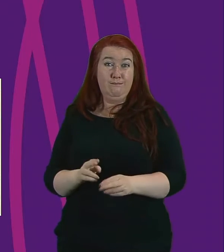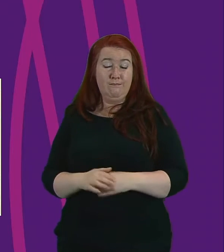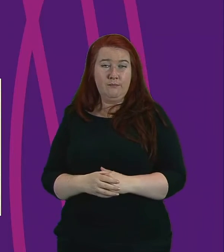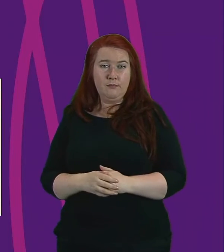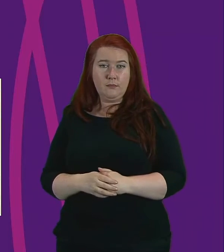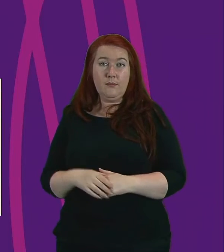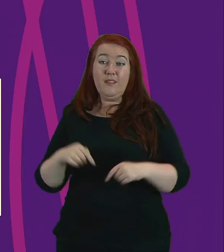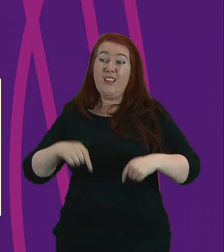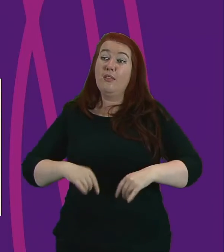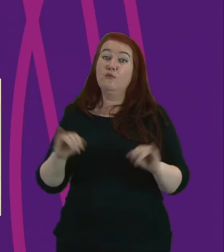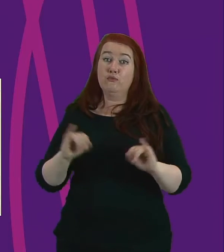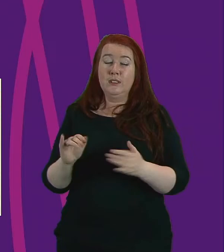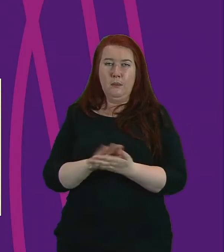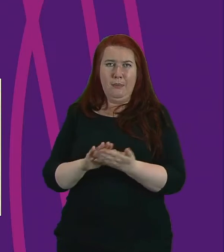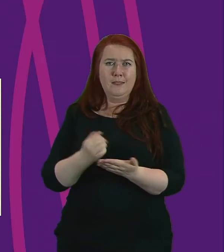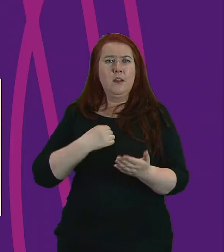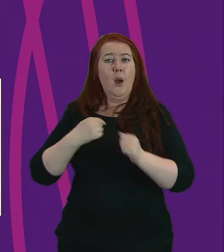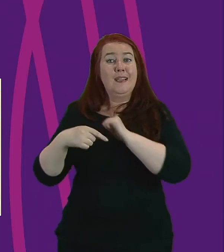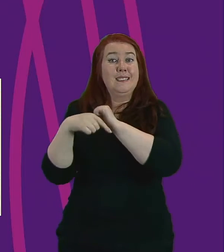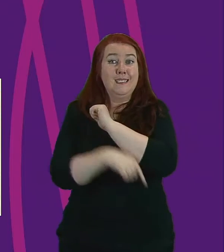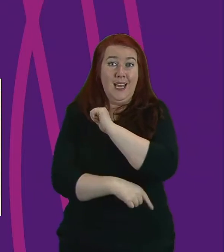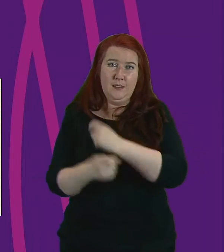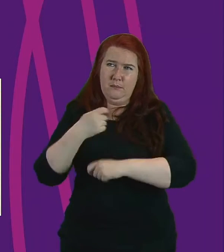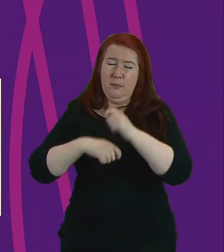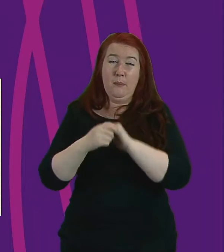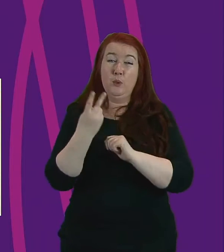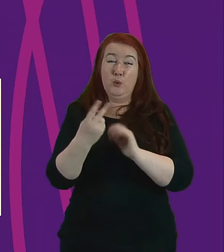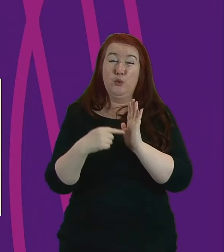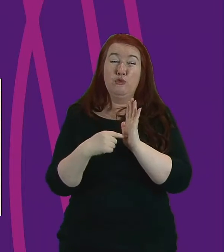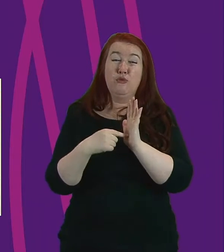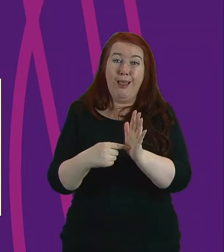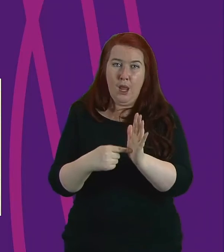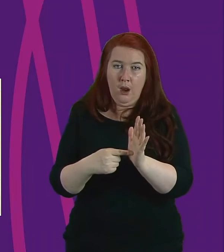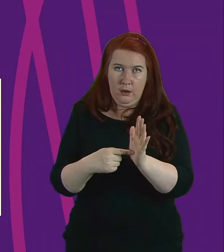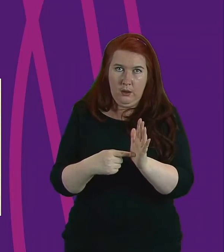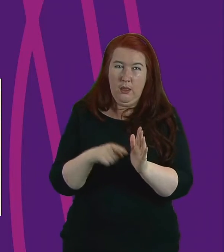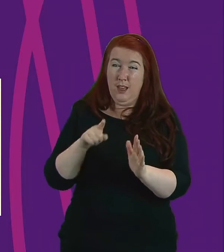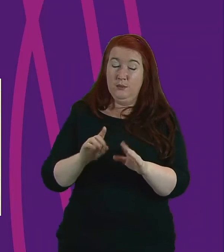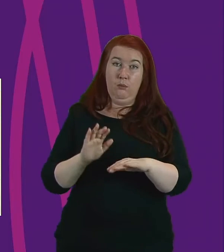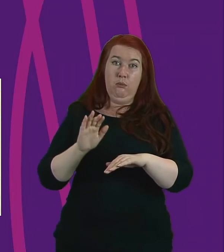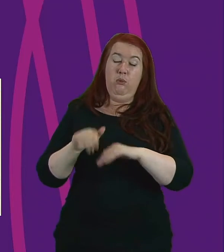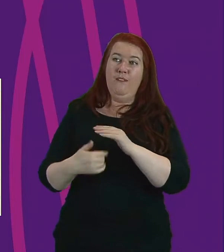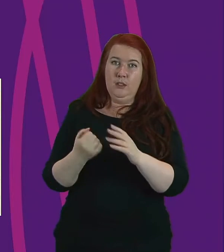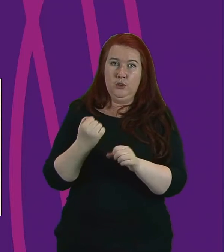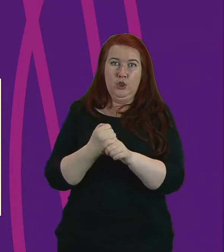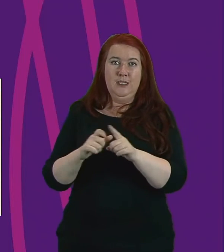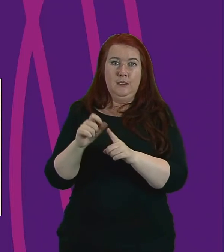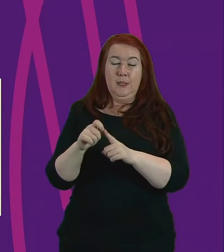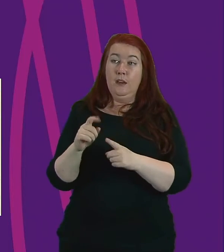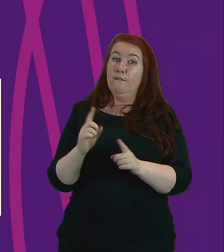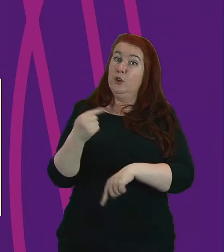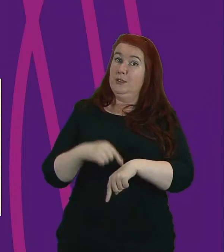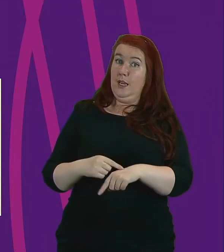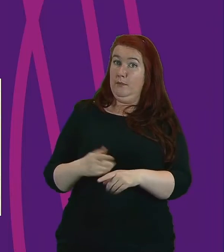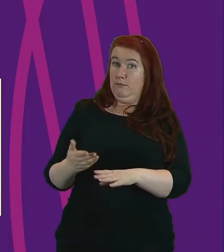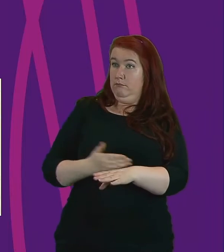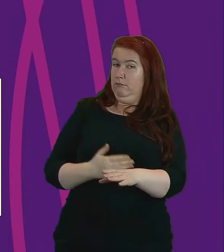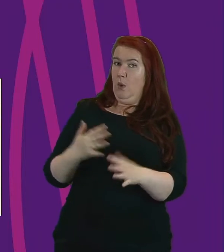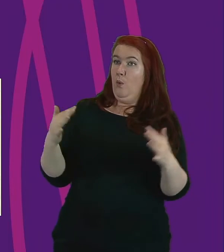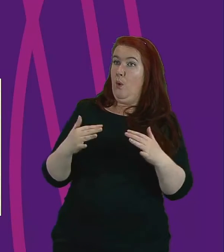soar beyond £2 trillion, pushing it above 100% of income for the first time since World War II, described by the Institute of Economic Affairs as